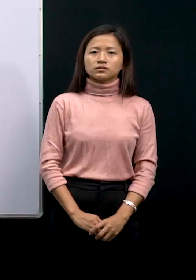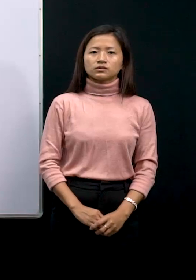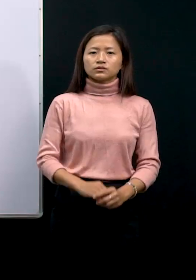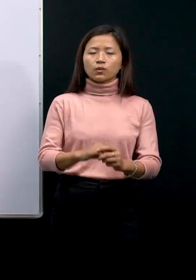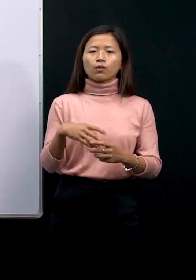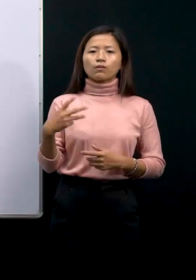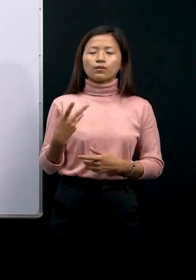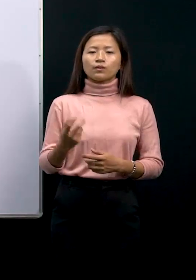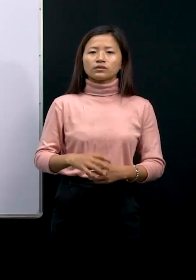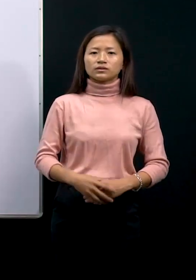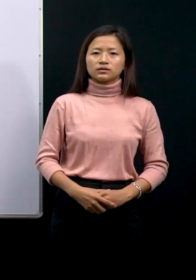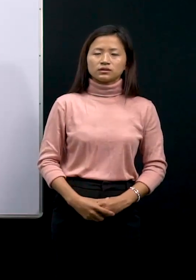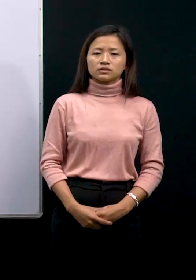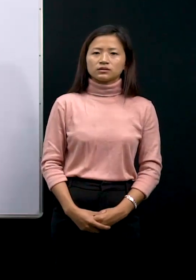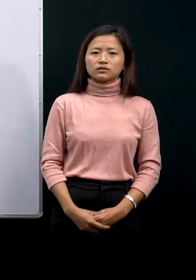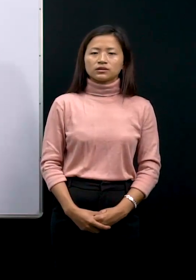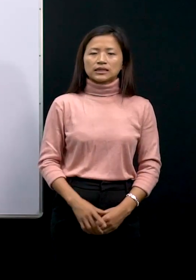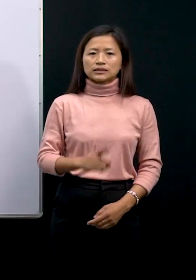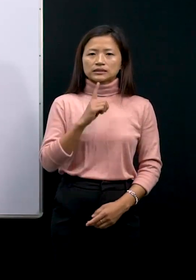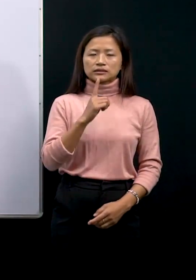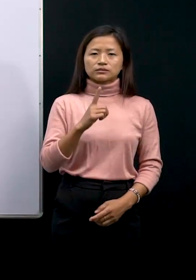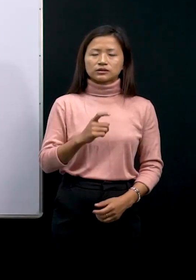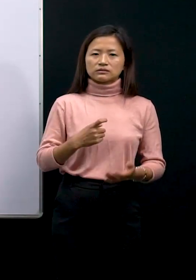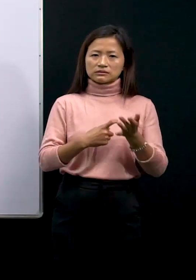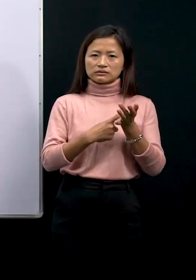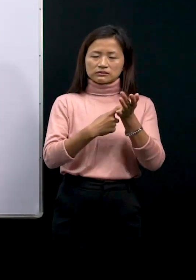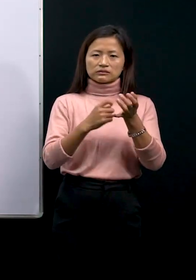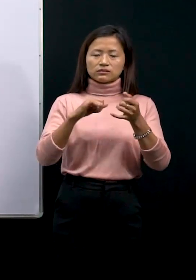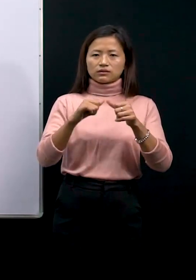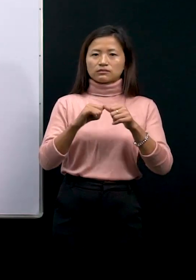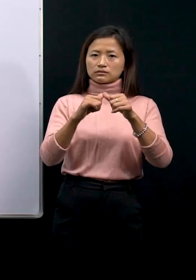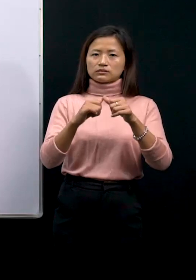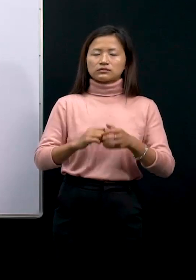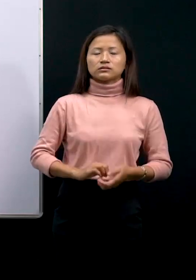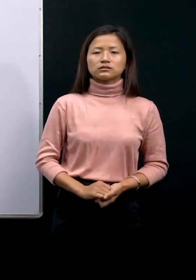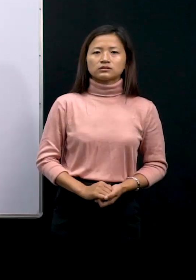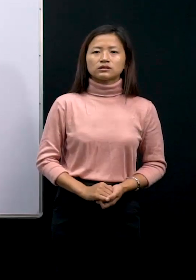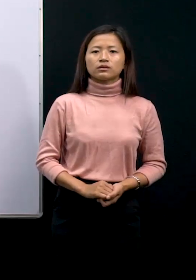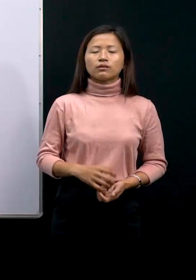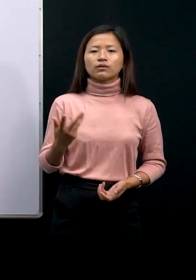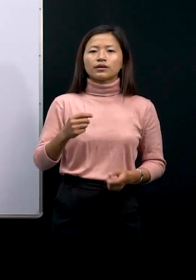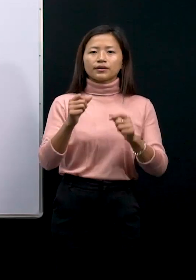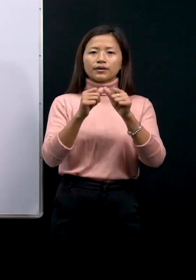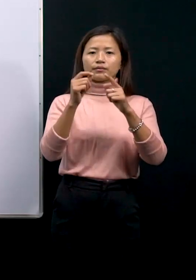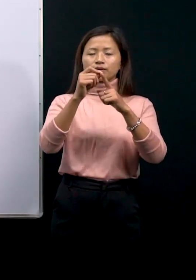Why? Tell me the reason. What is the reason? Why AP and AS are equal?